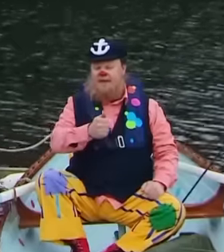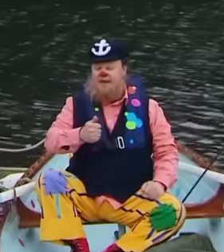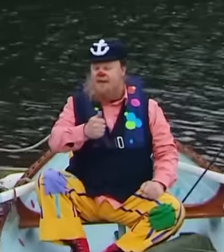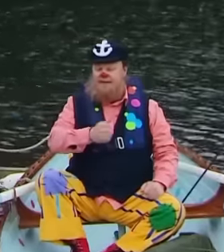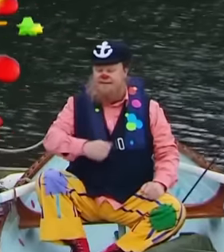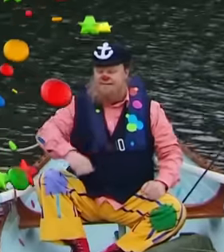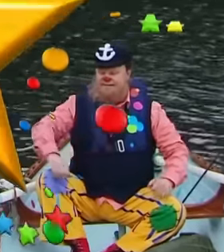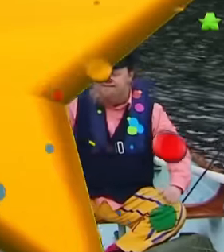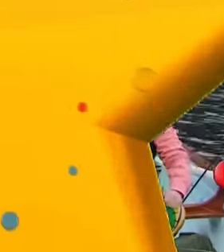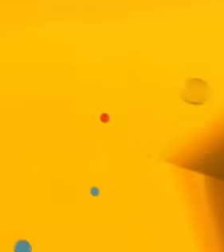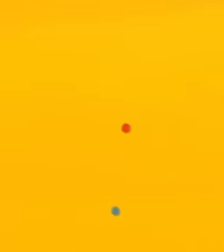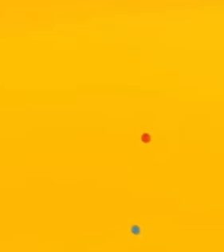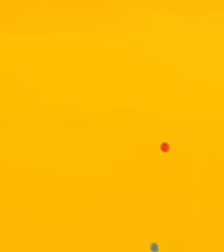okay.